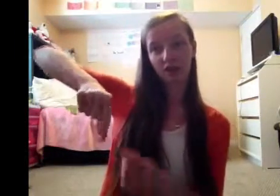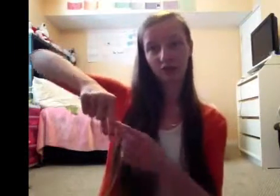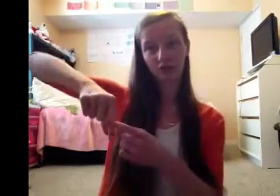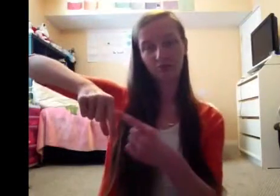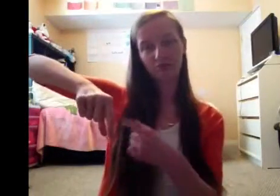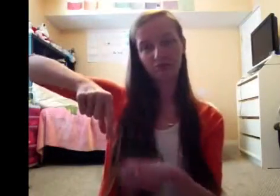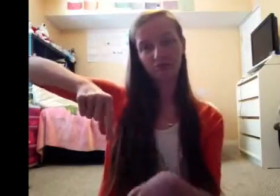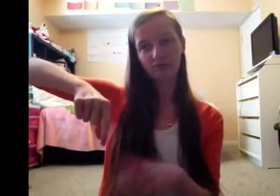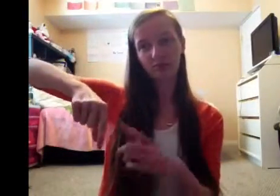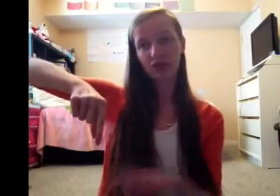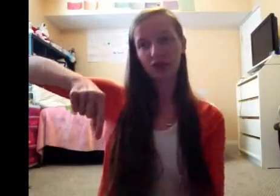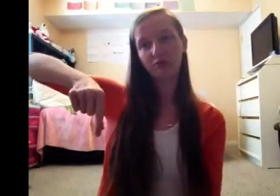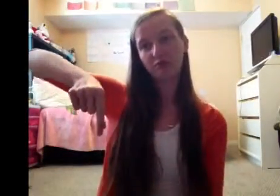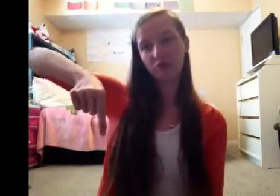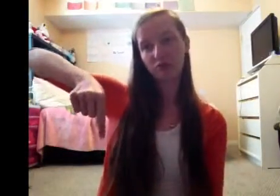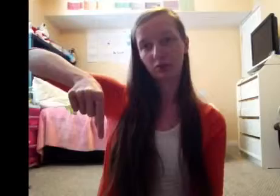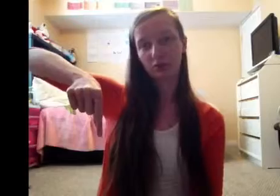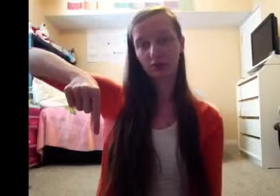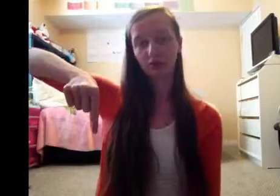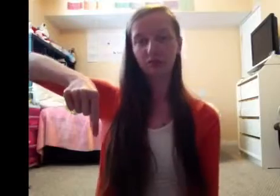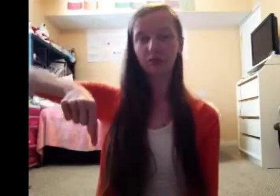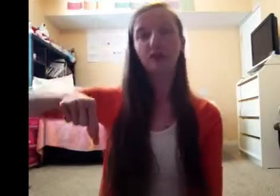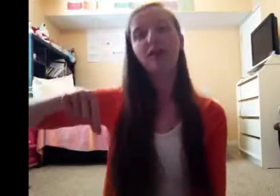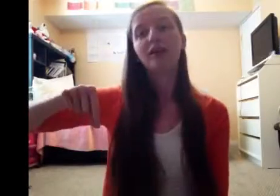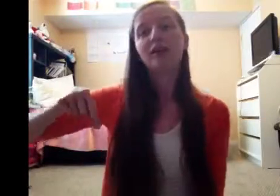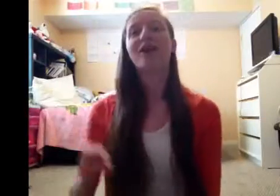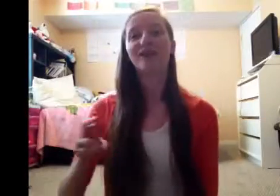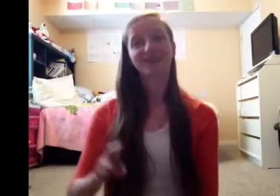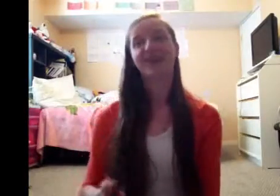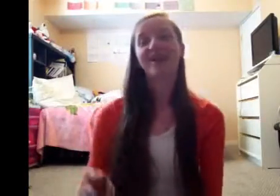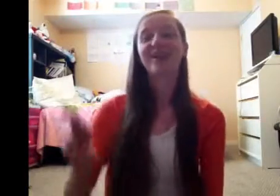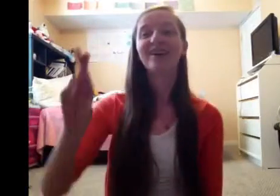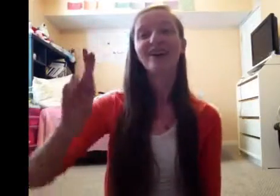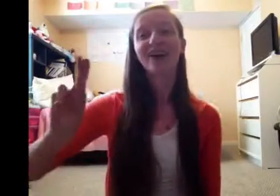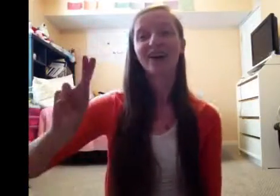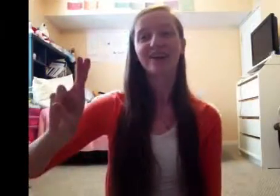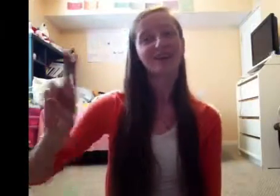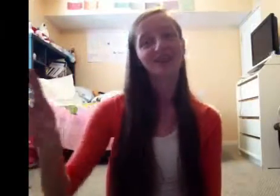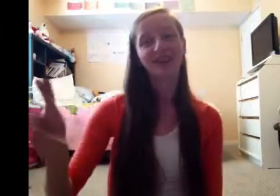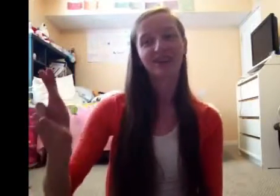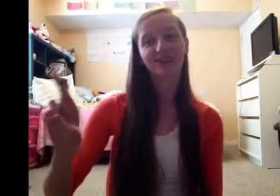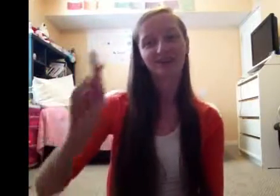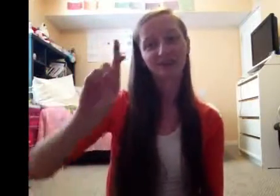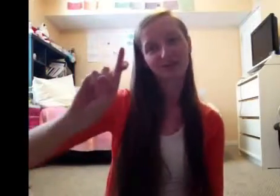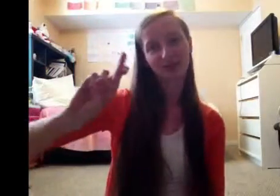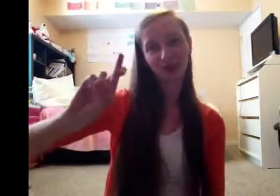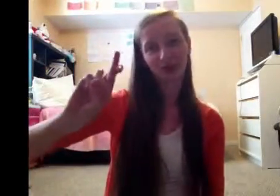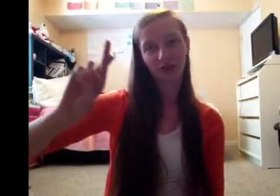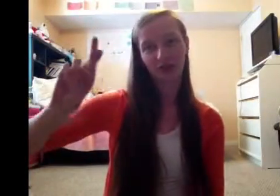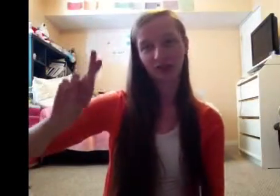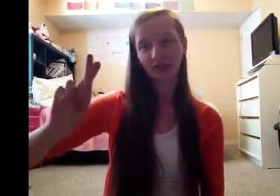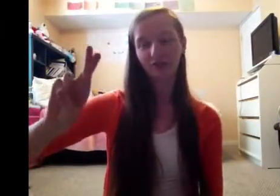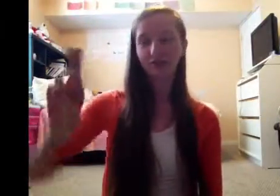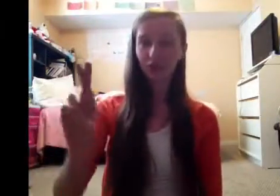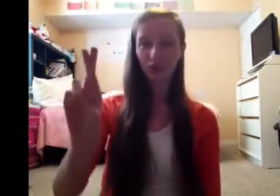as G, just upside down. R, sorry. R, it's like crossing your fingers. So